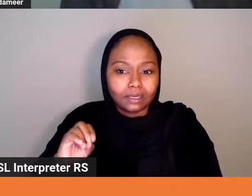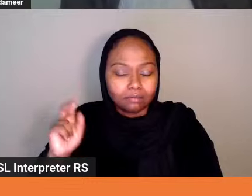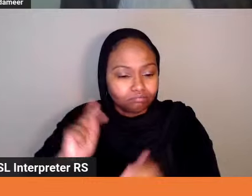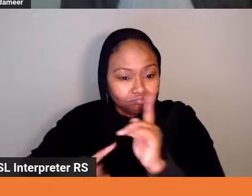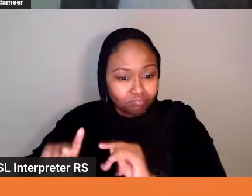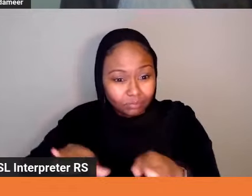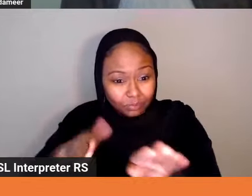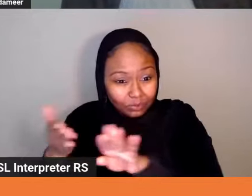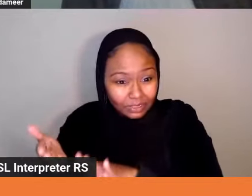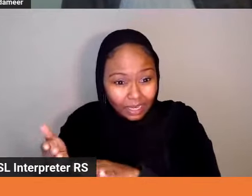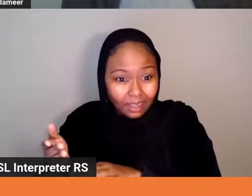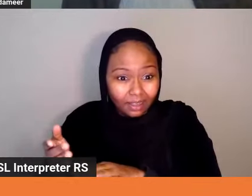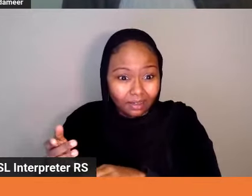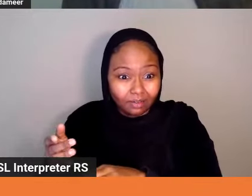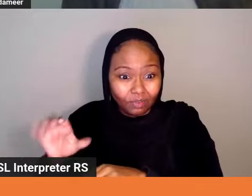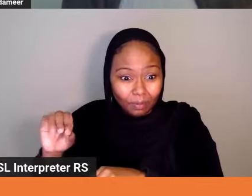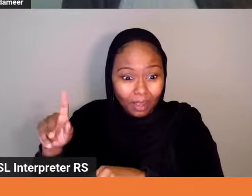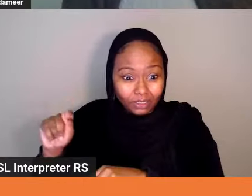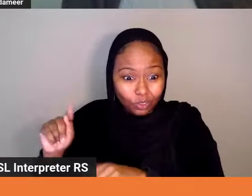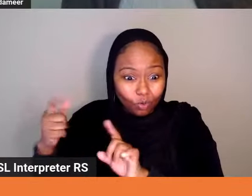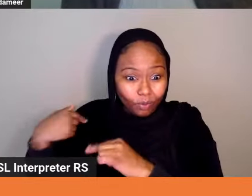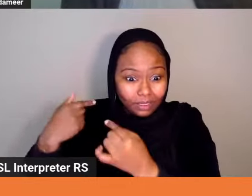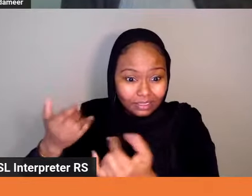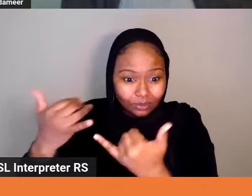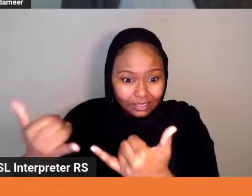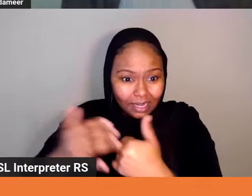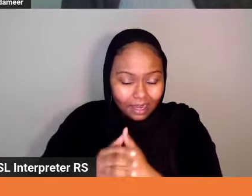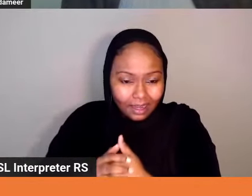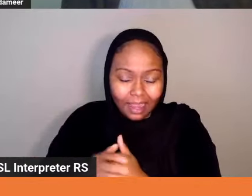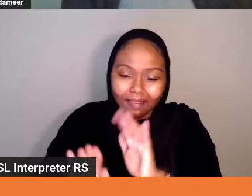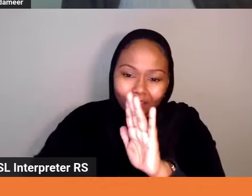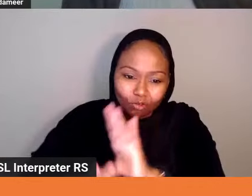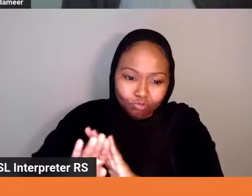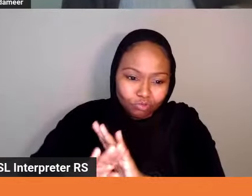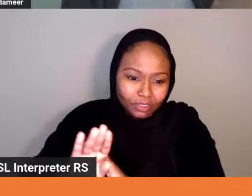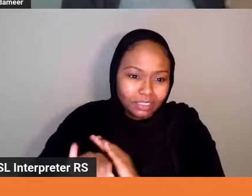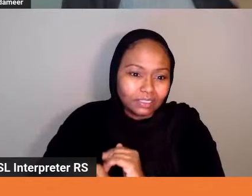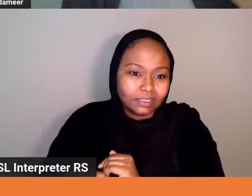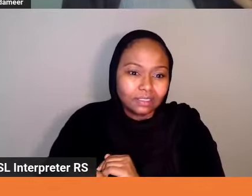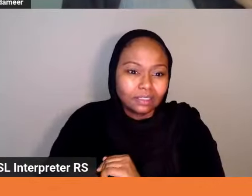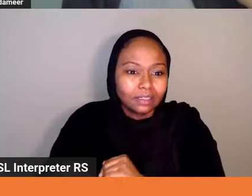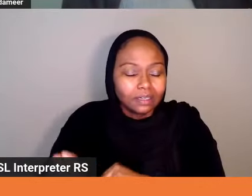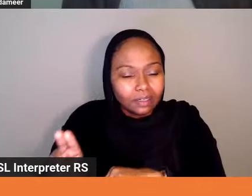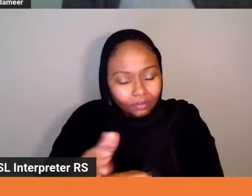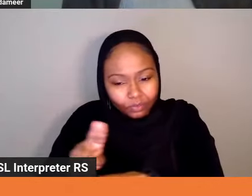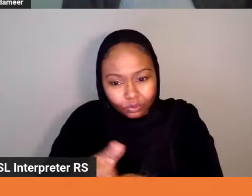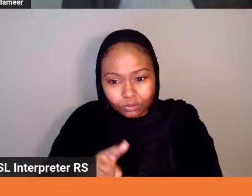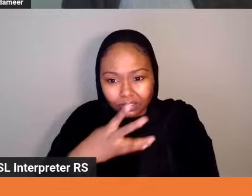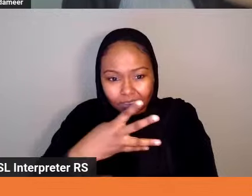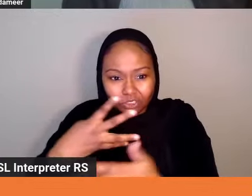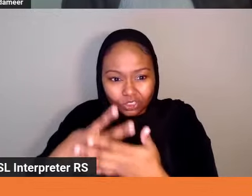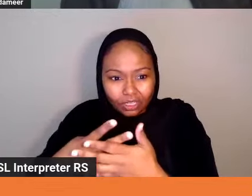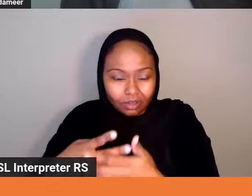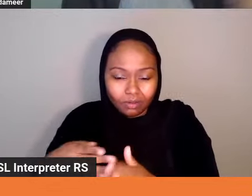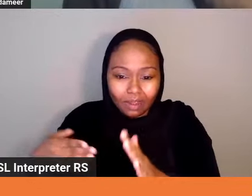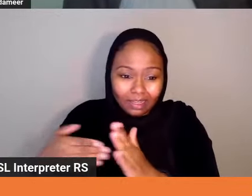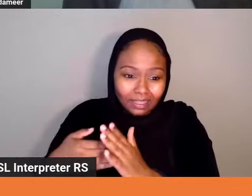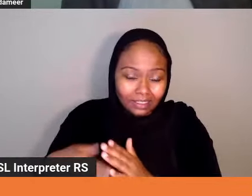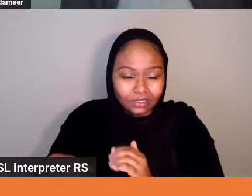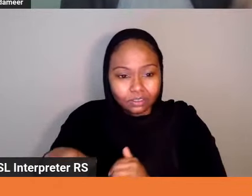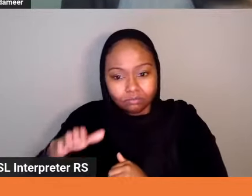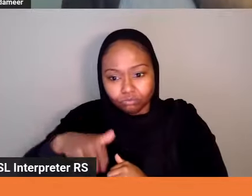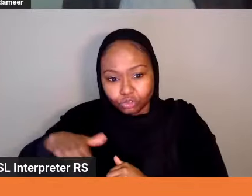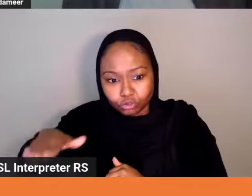October till today. And the increase in the use of administrative detention against children, against